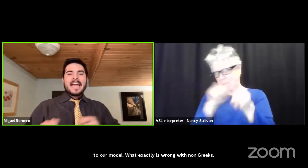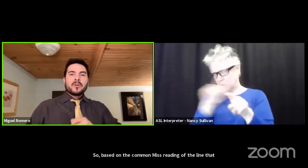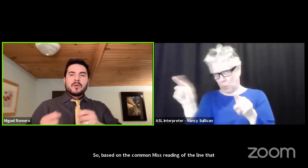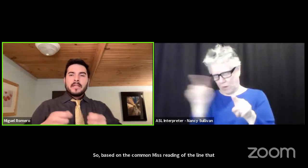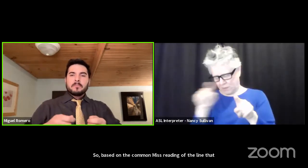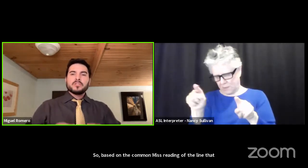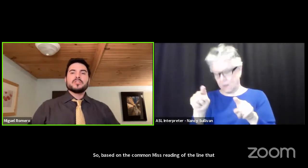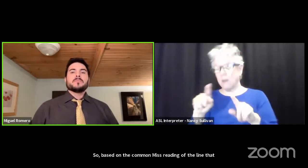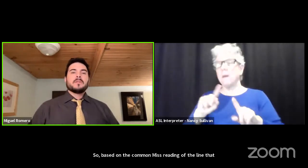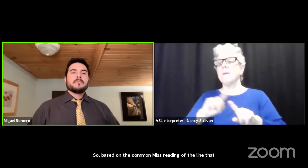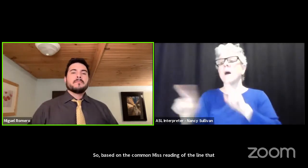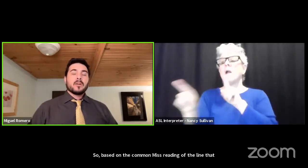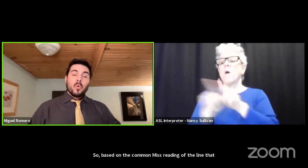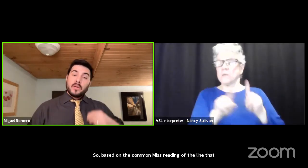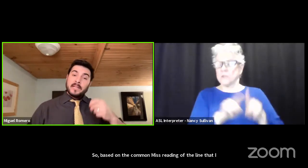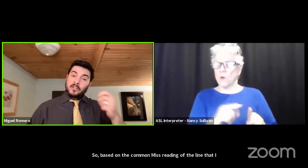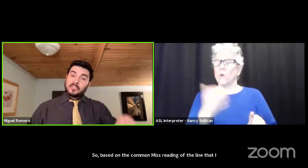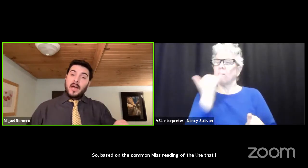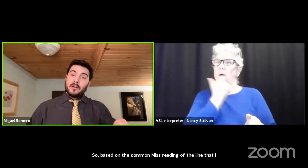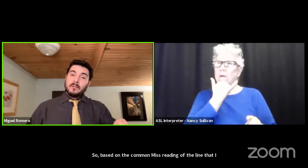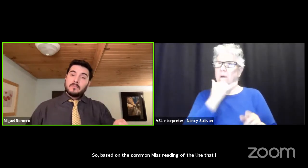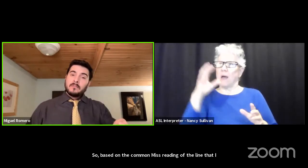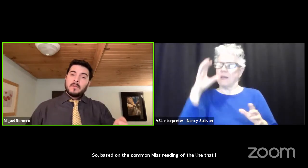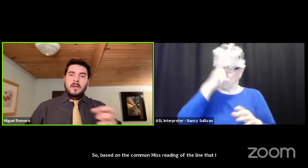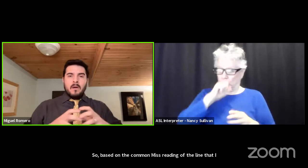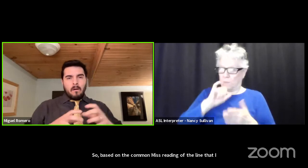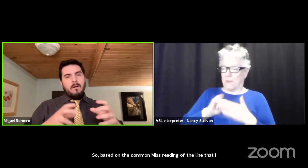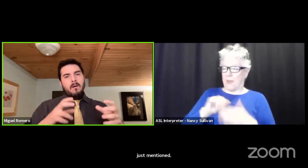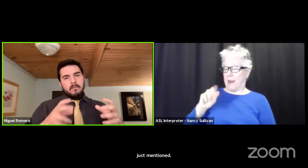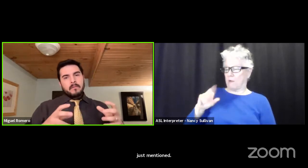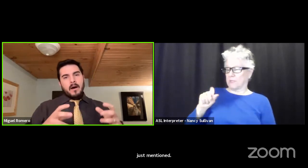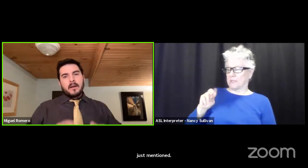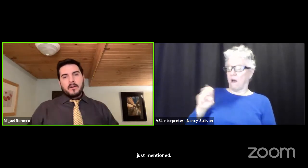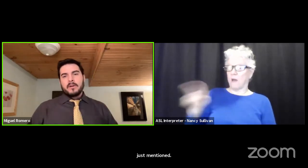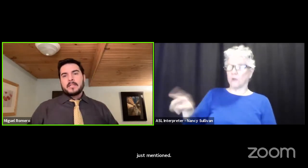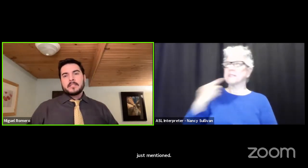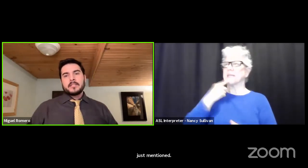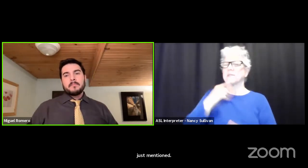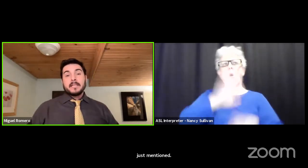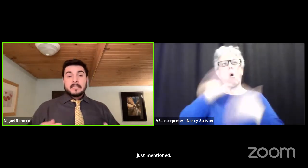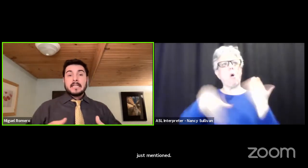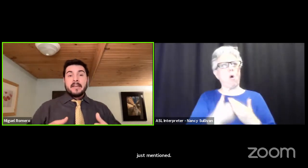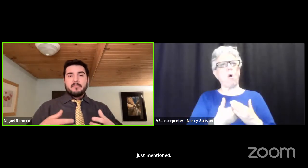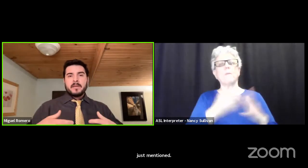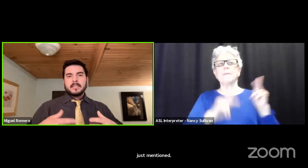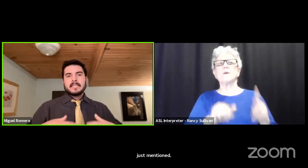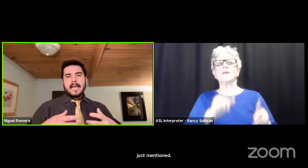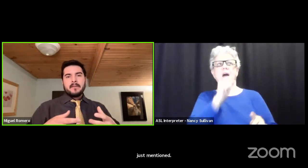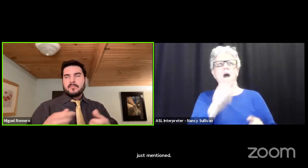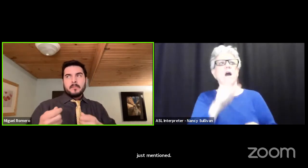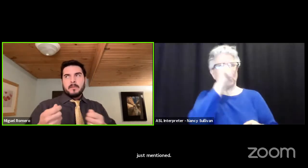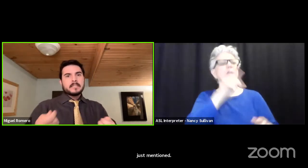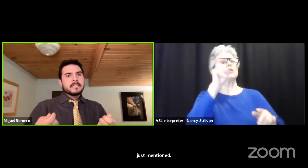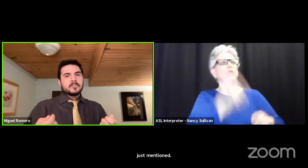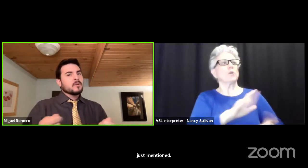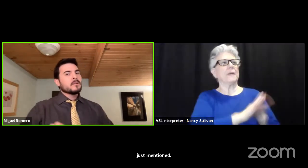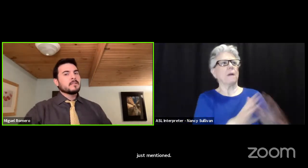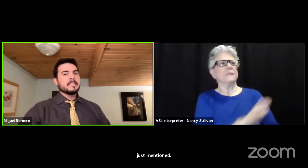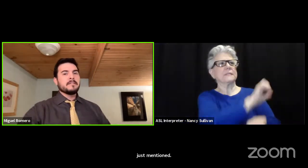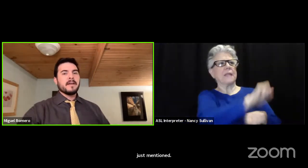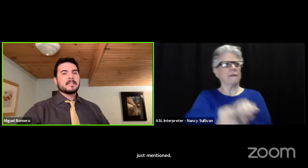it's inaccurately presumed that according to Aristotle, all non-Greeks should be enslaved because they have some